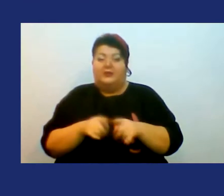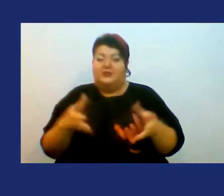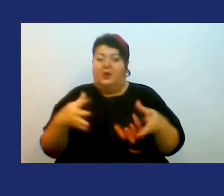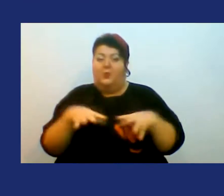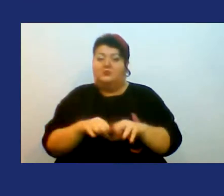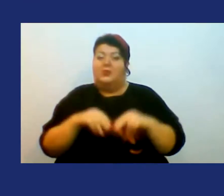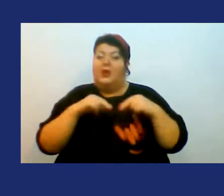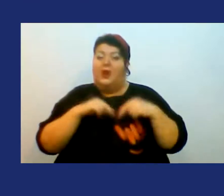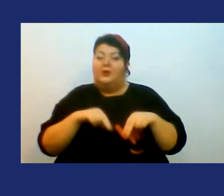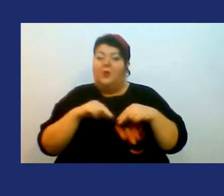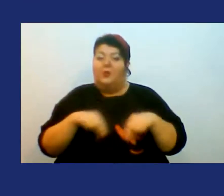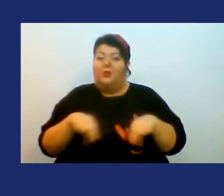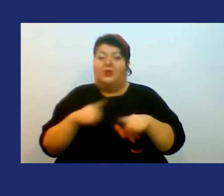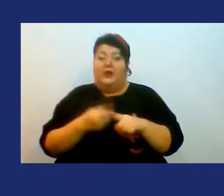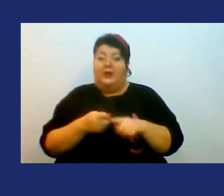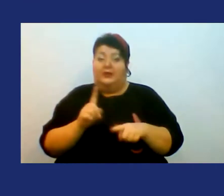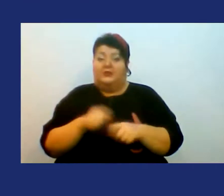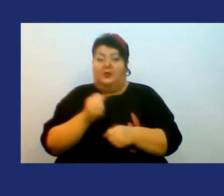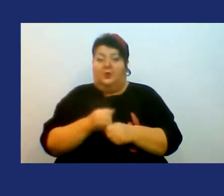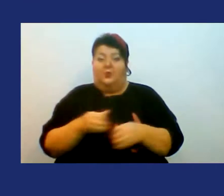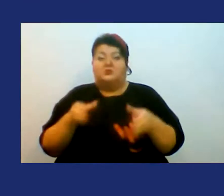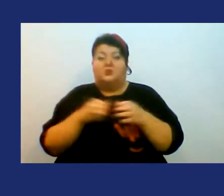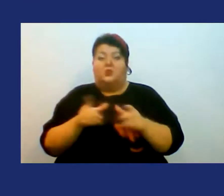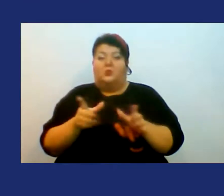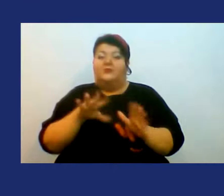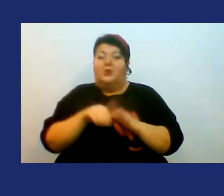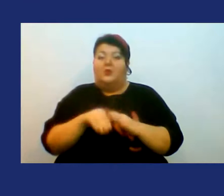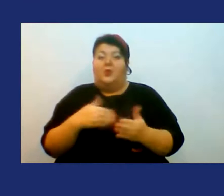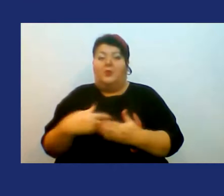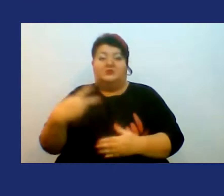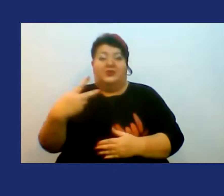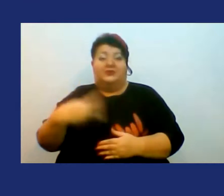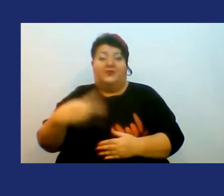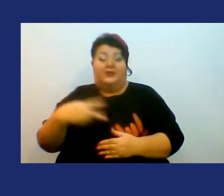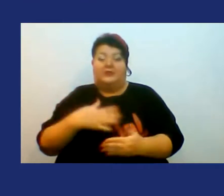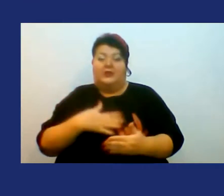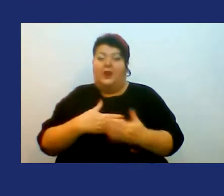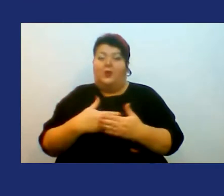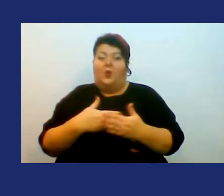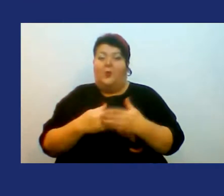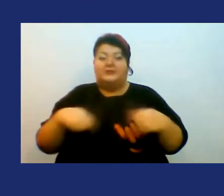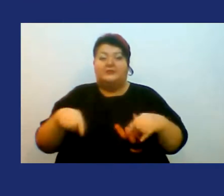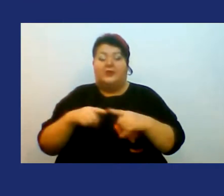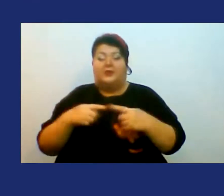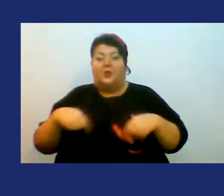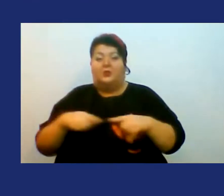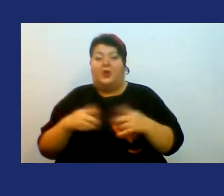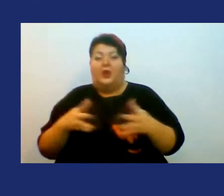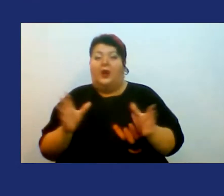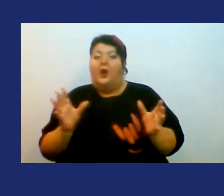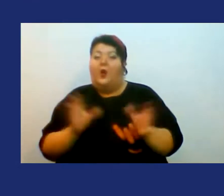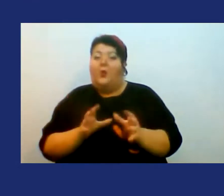working group is to develop a series of regulations for the CC to